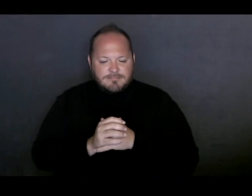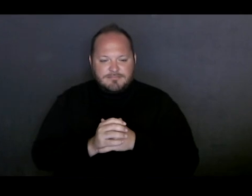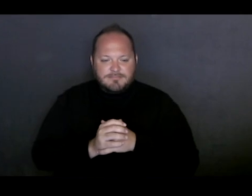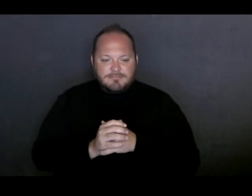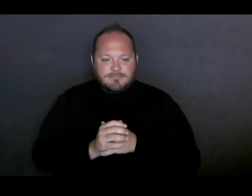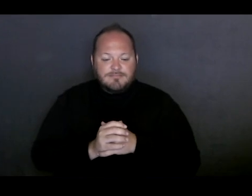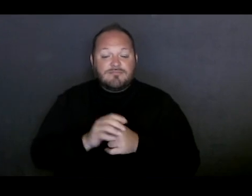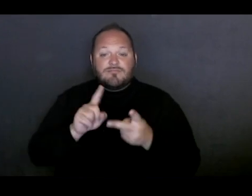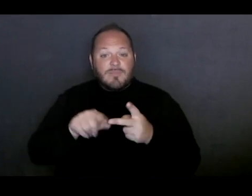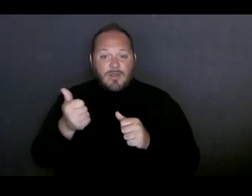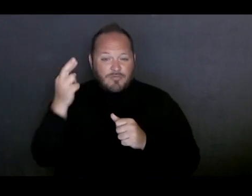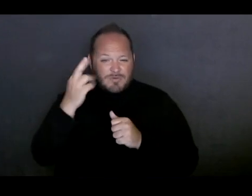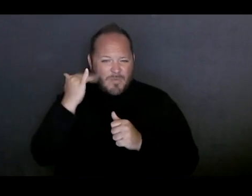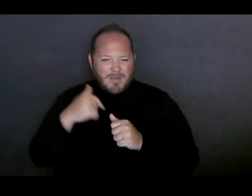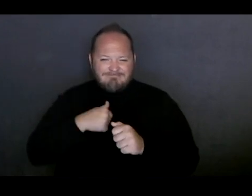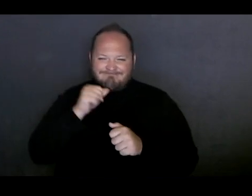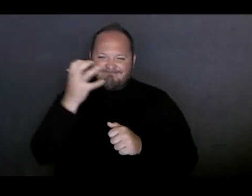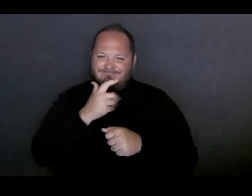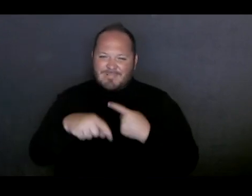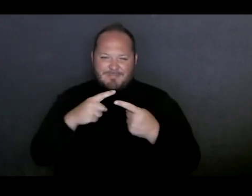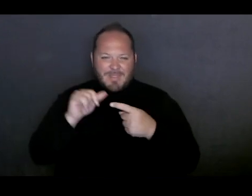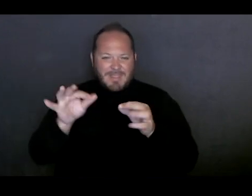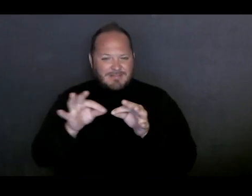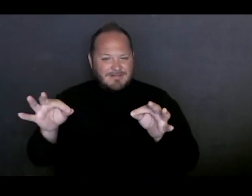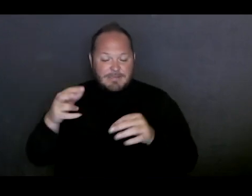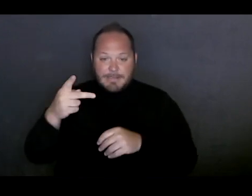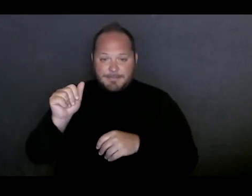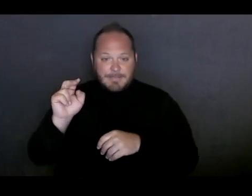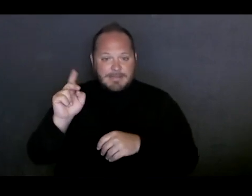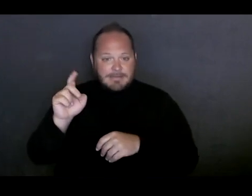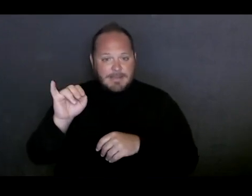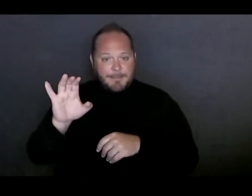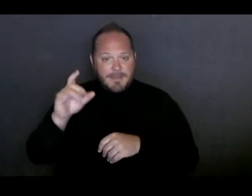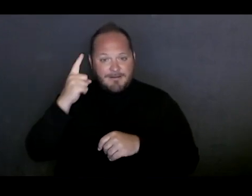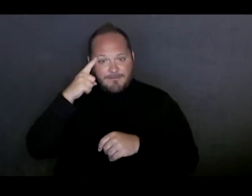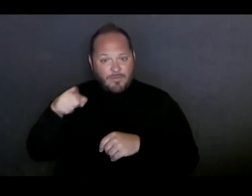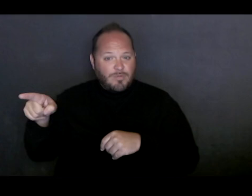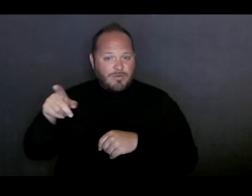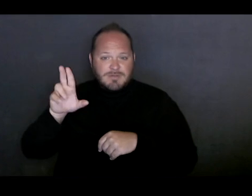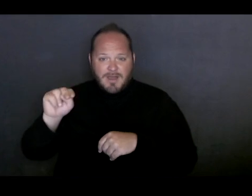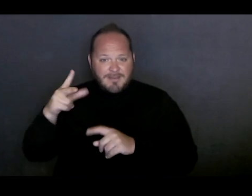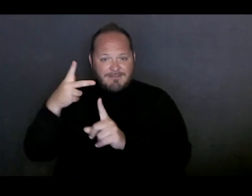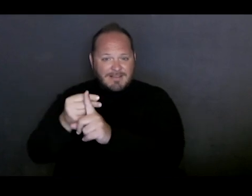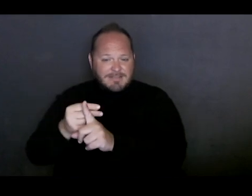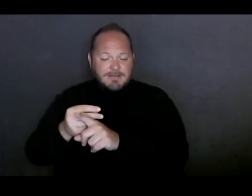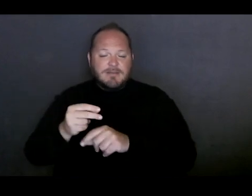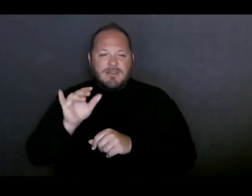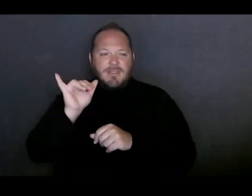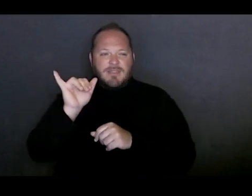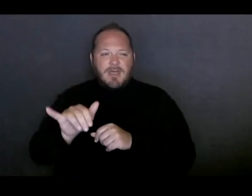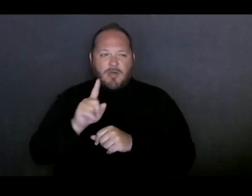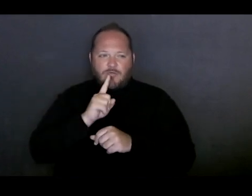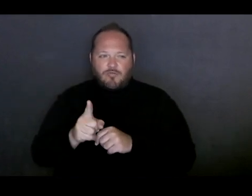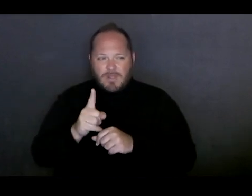unvaccinated rhetoric is it ignores a few things. First, It ignores the fact that these breakthrough